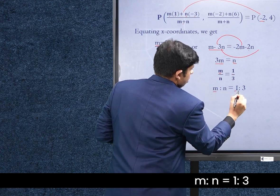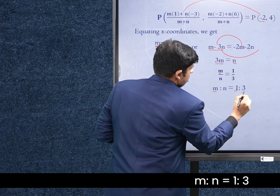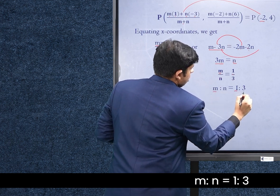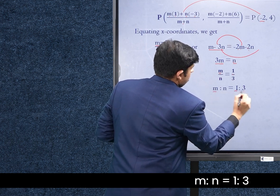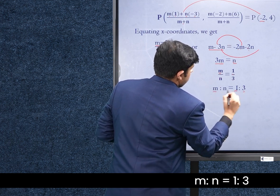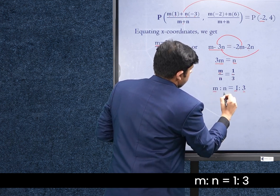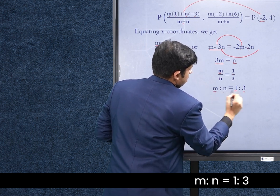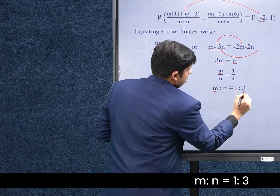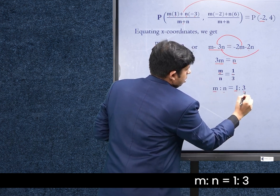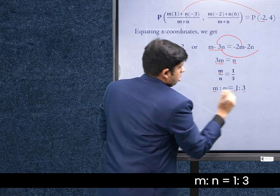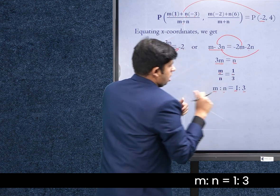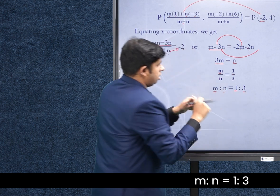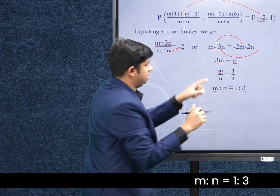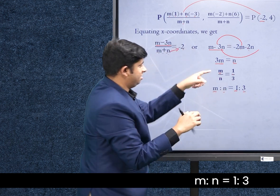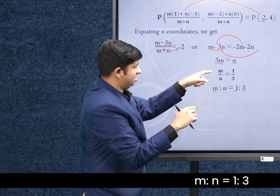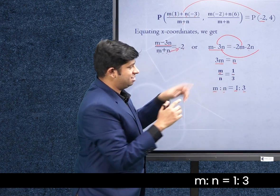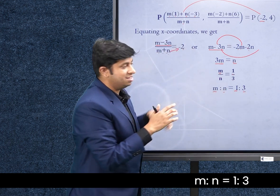M is to n is equal to 1 is to 3.